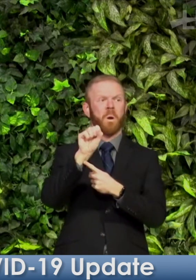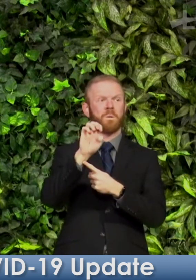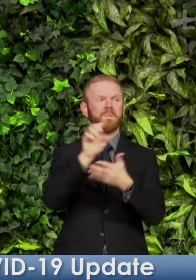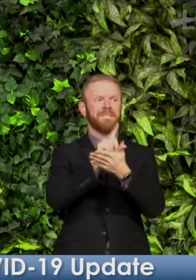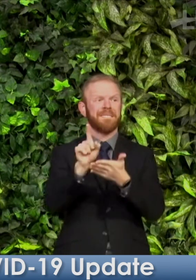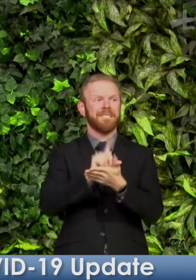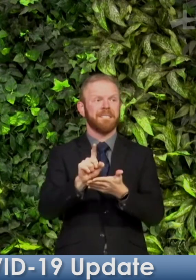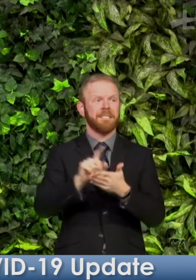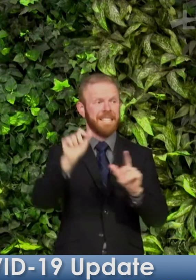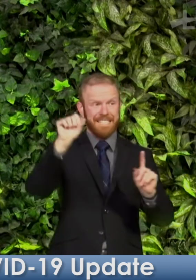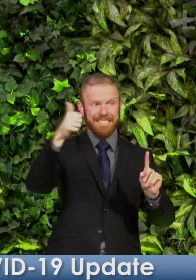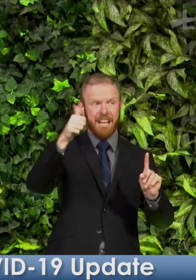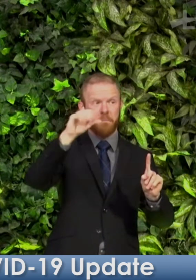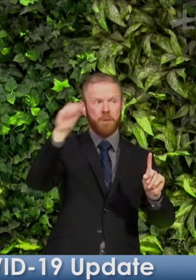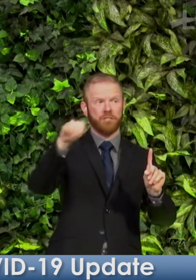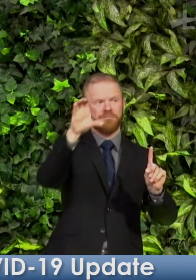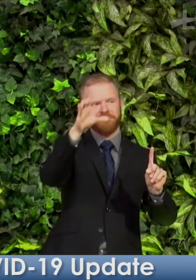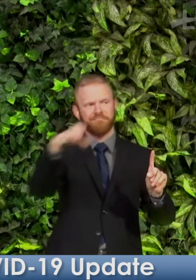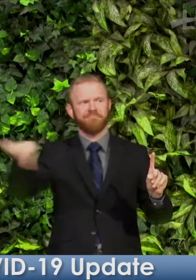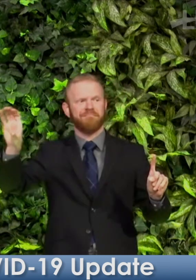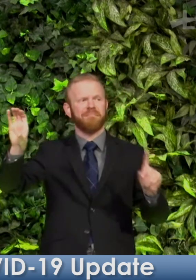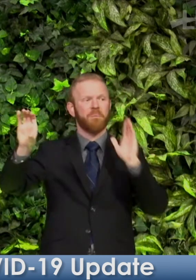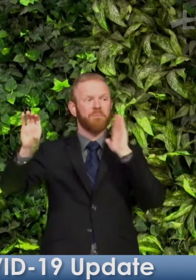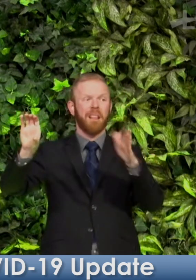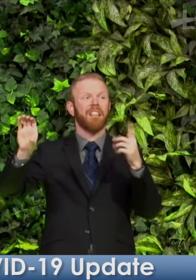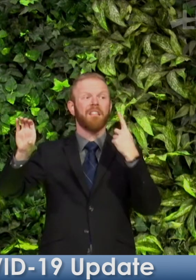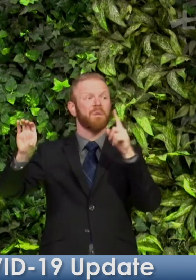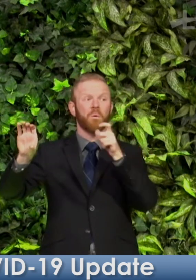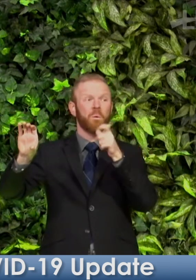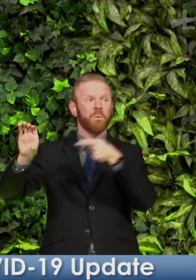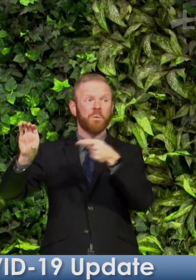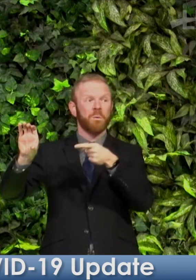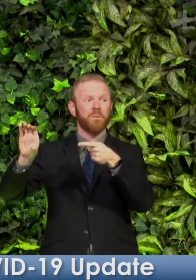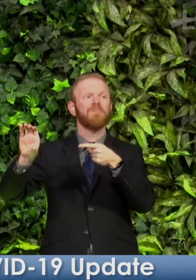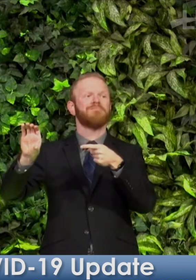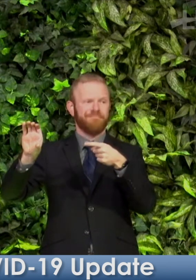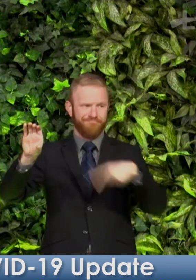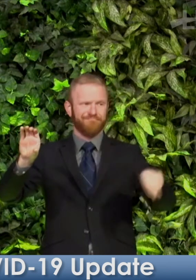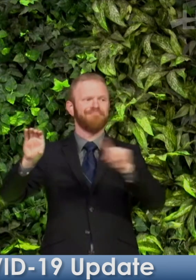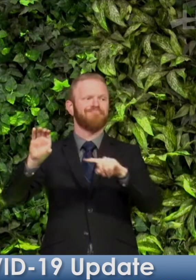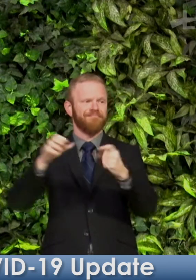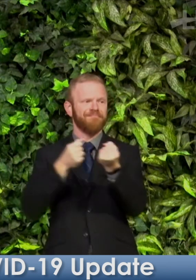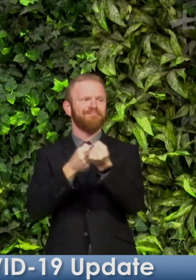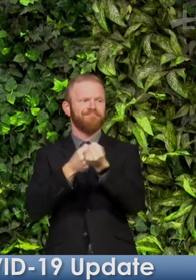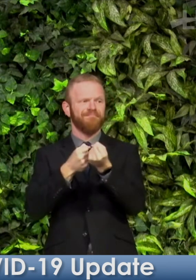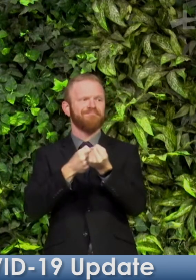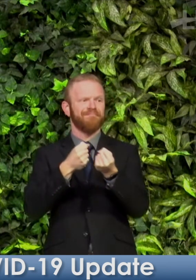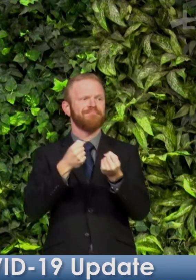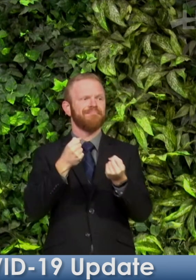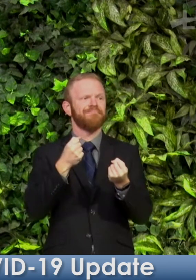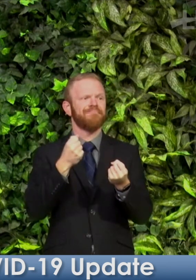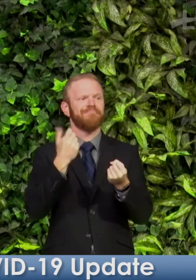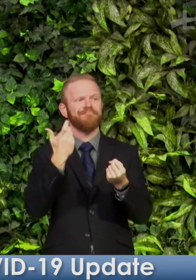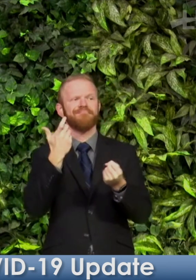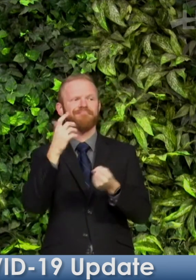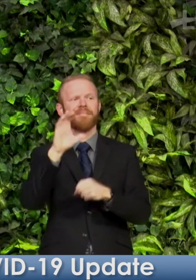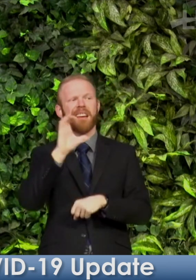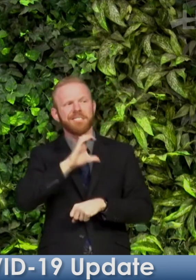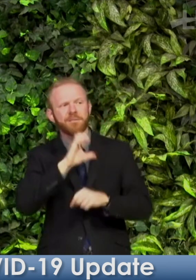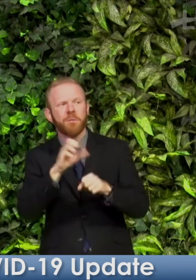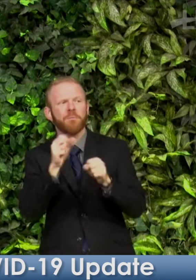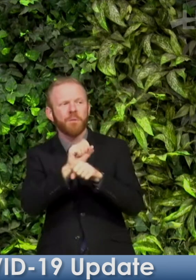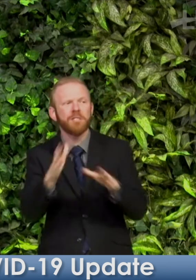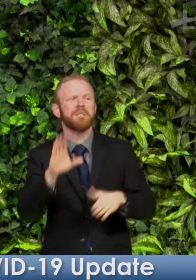first doses the state of California receives will be going directly prioritized to that cohort, to our educators